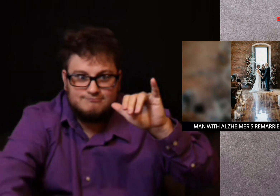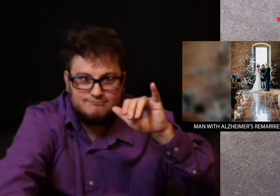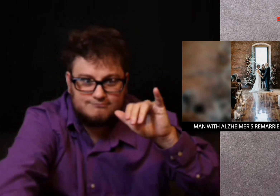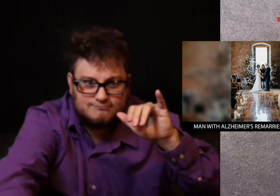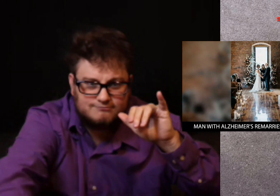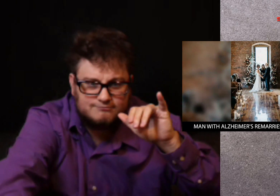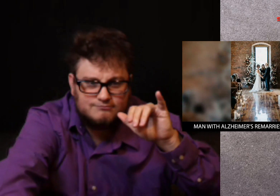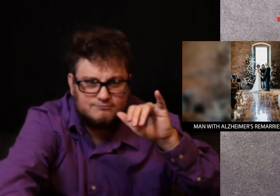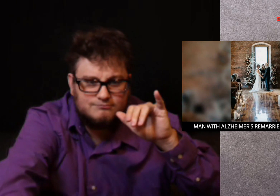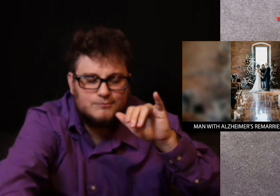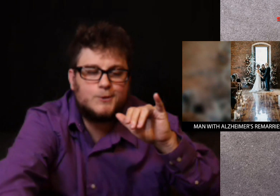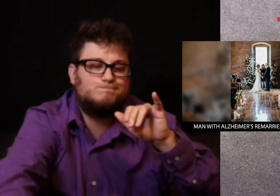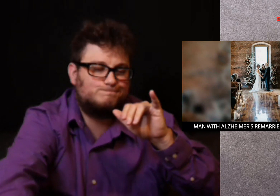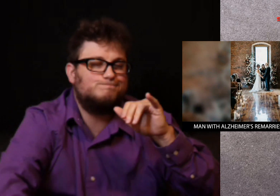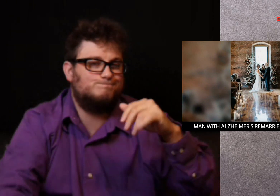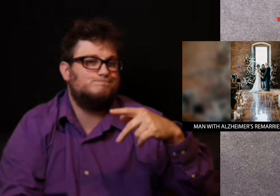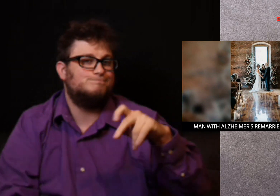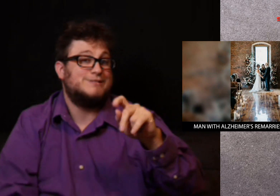ago.